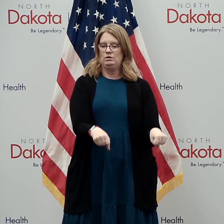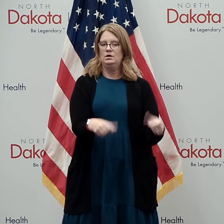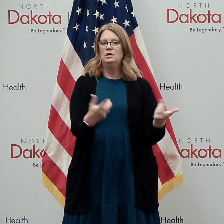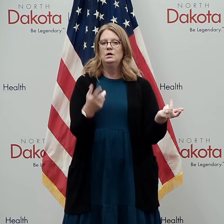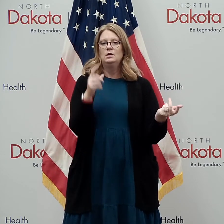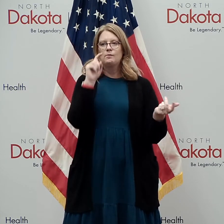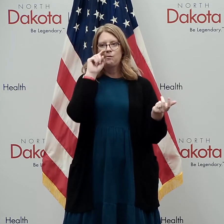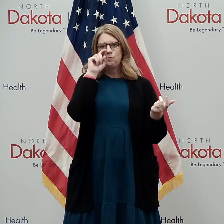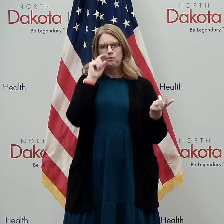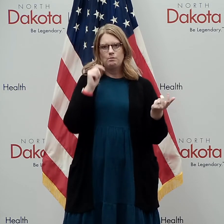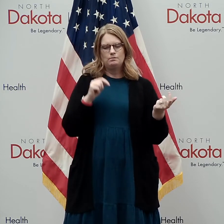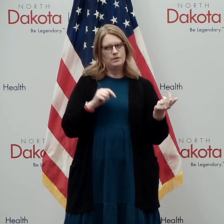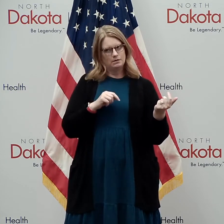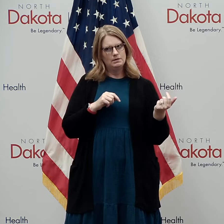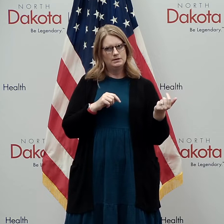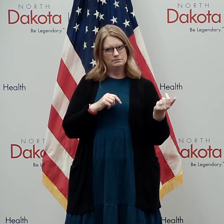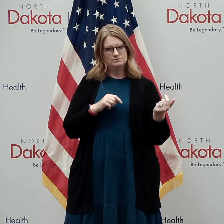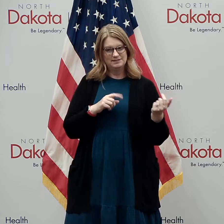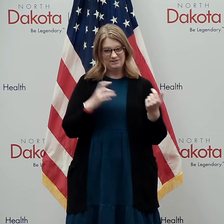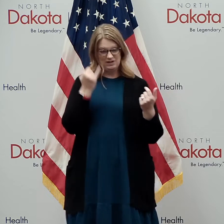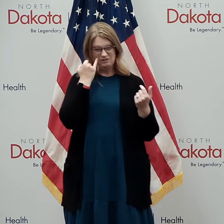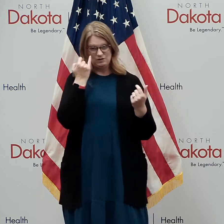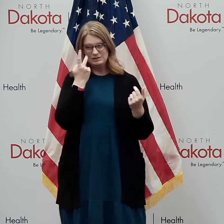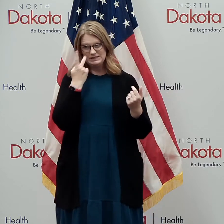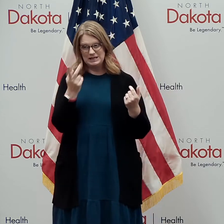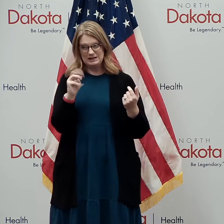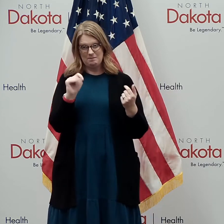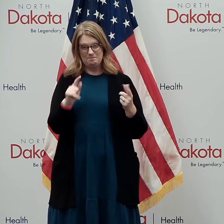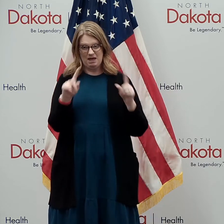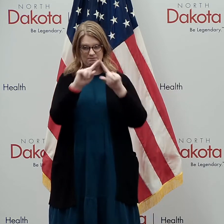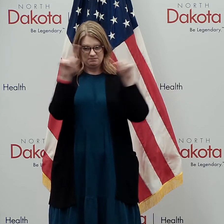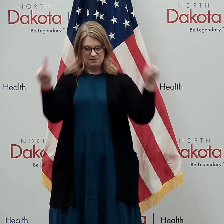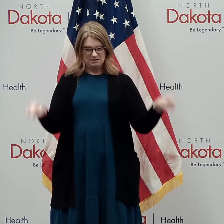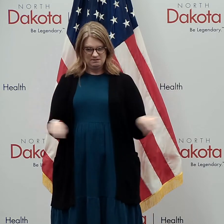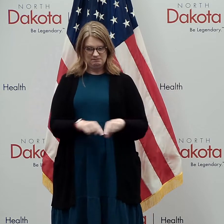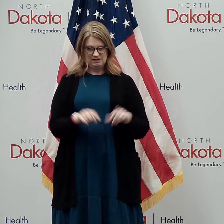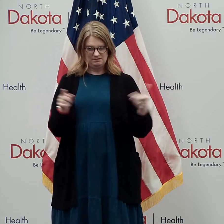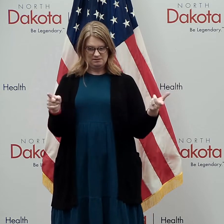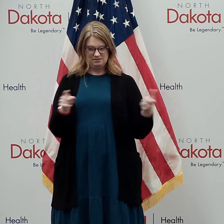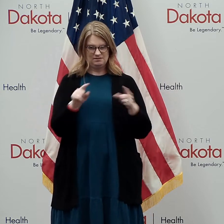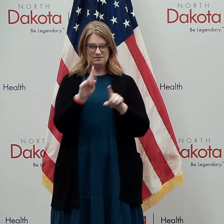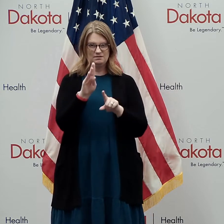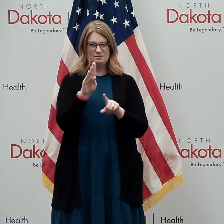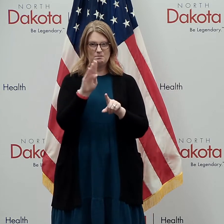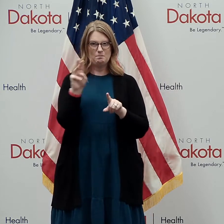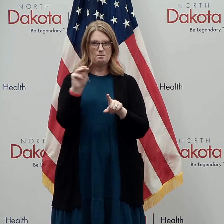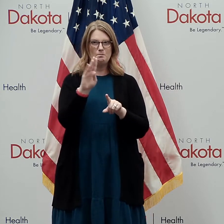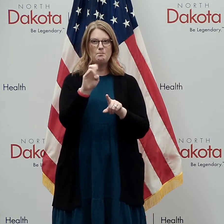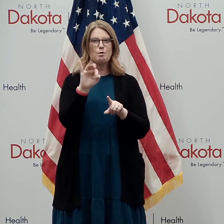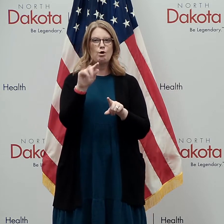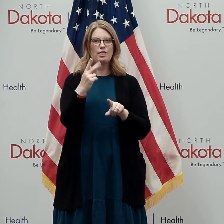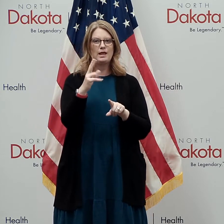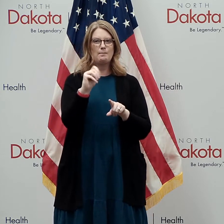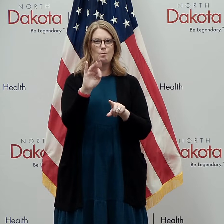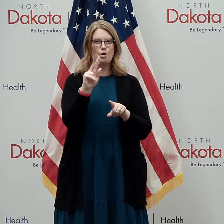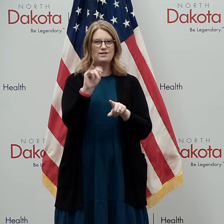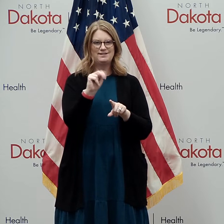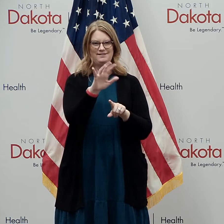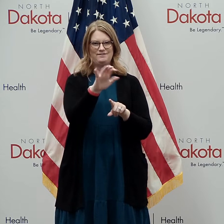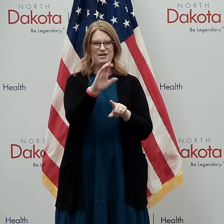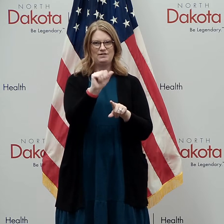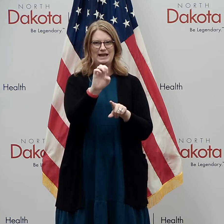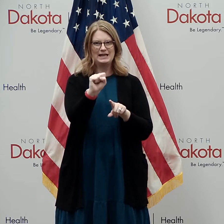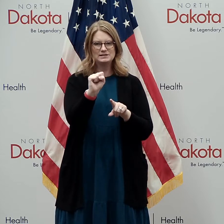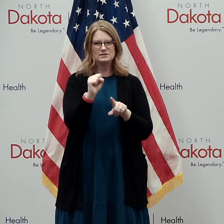the extreme differential that we have in North Dakota, again, I mean, Burley Morton, 500 cases, and then I can name, 5